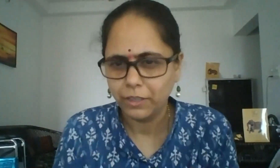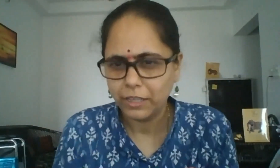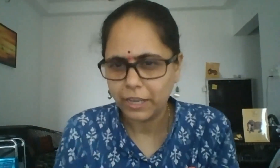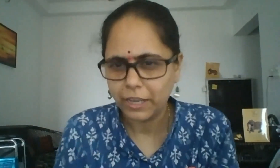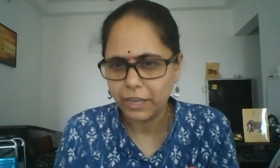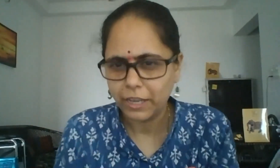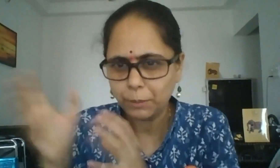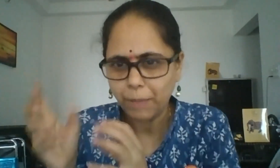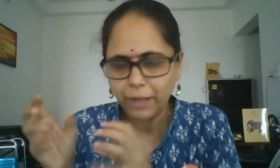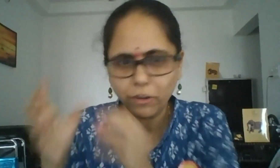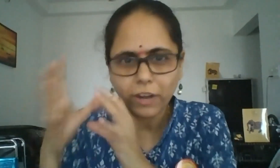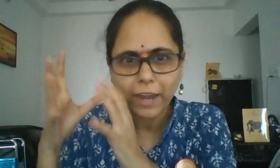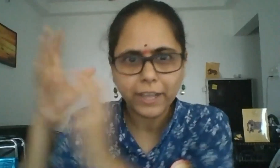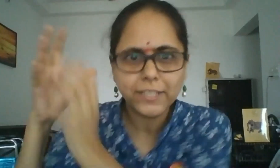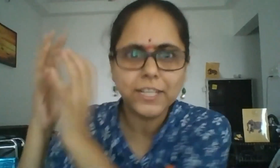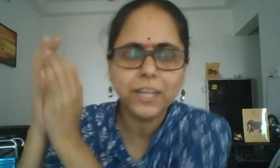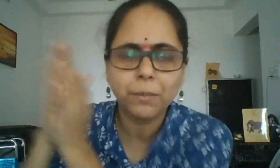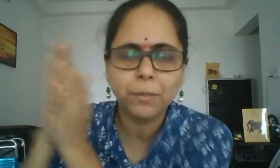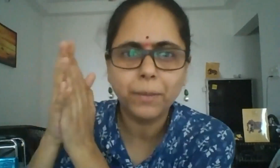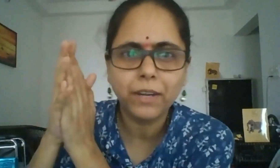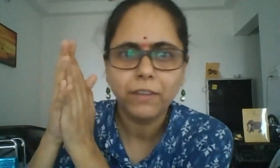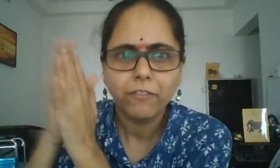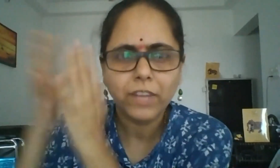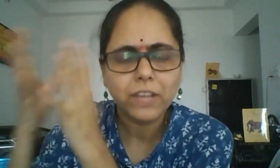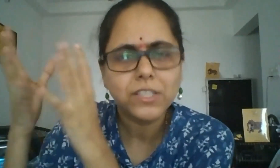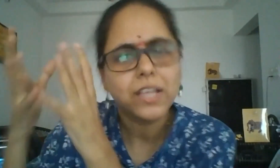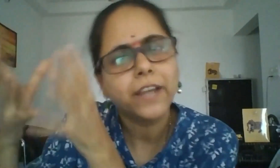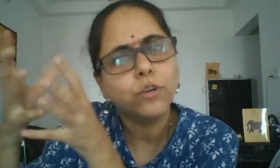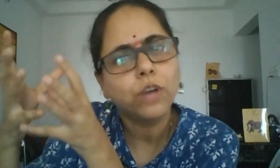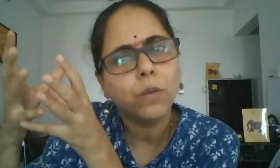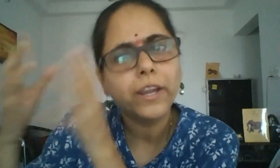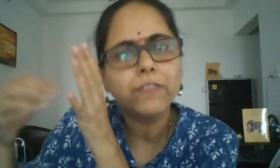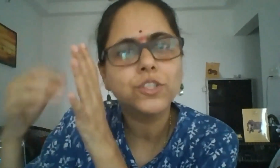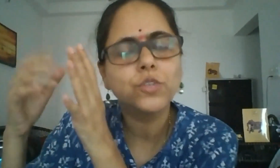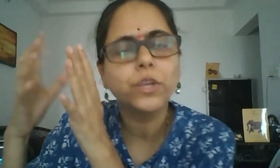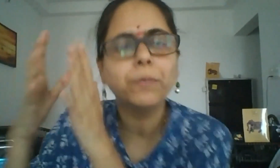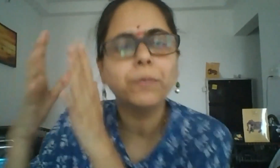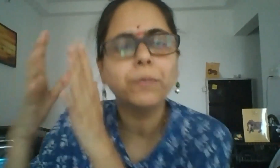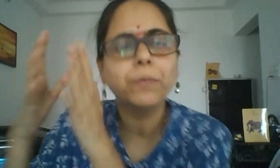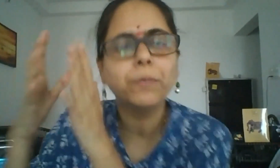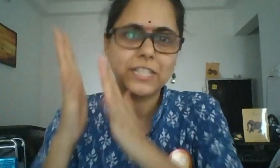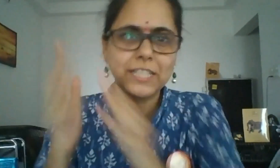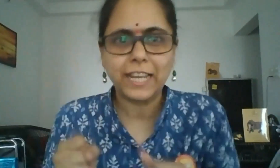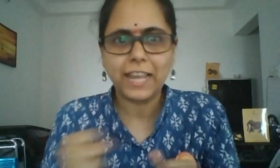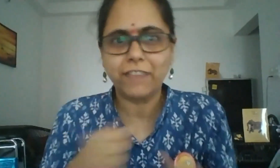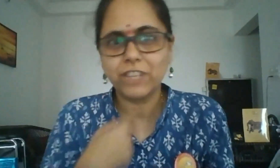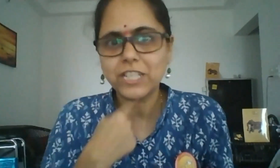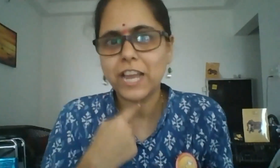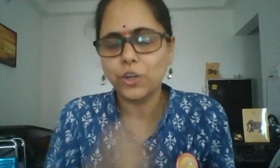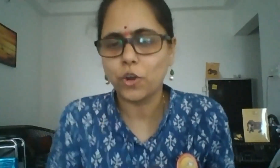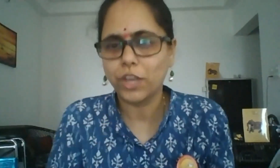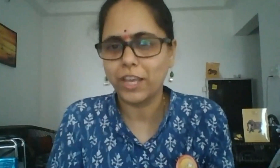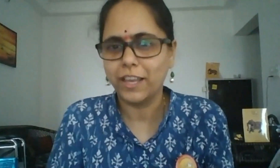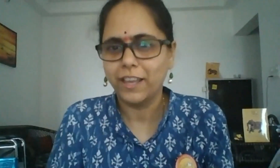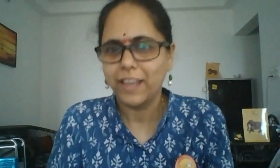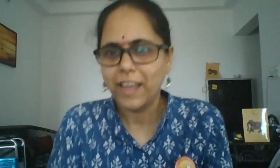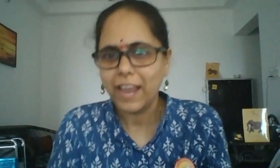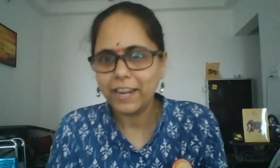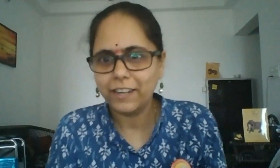in Bangalore, and I still remember when I took award, I was doing my speech in sign language and talking, and